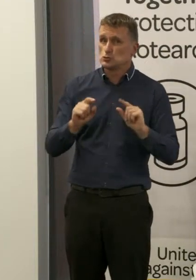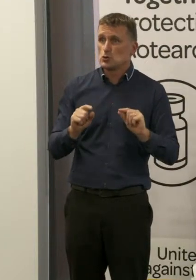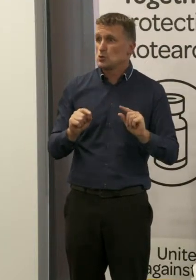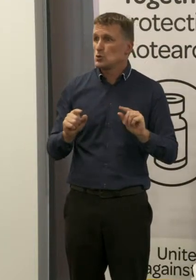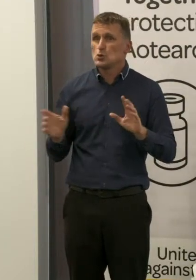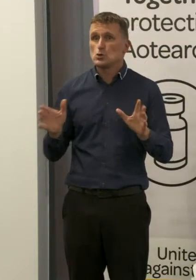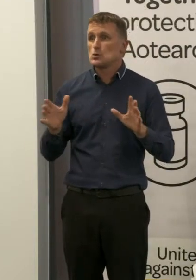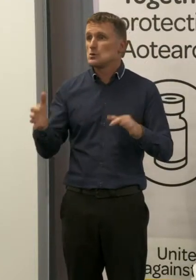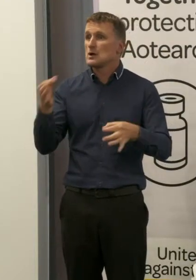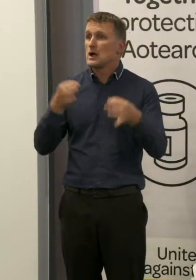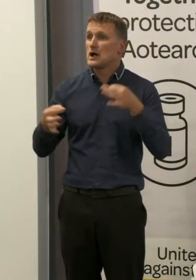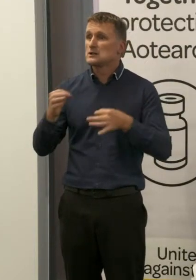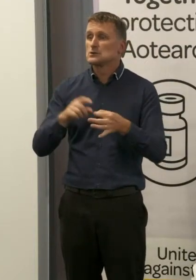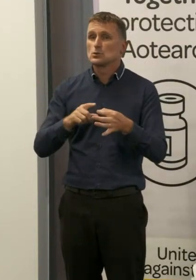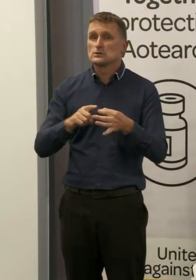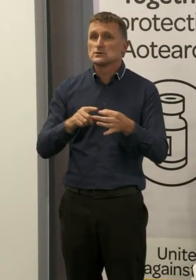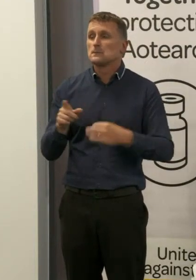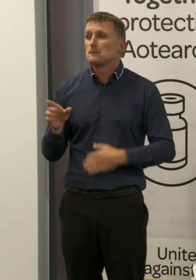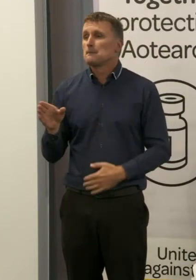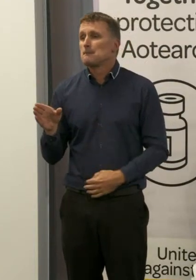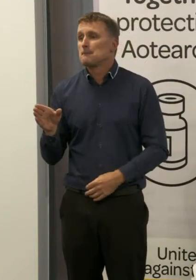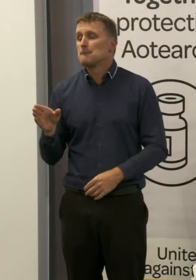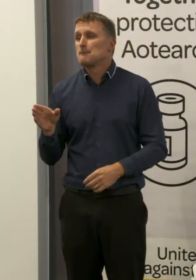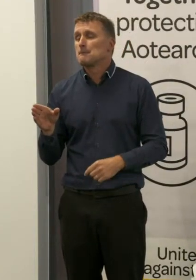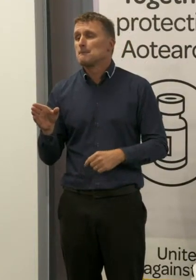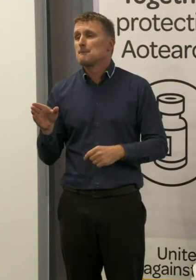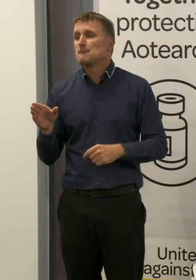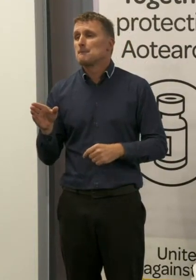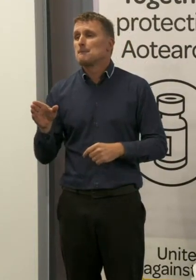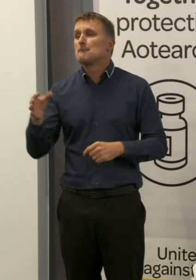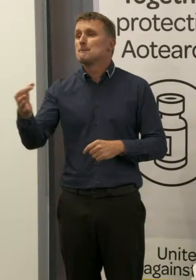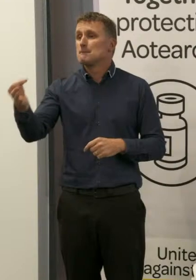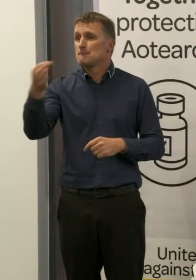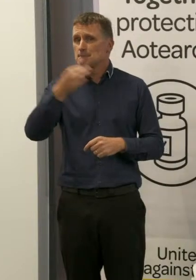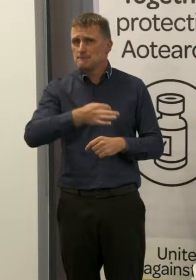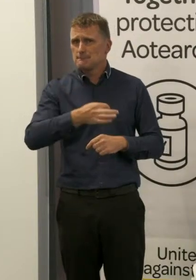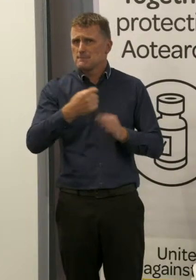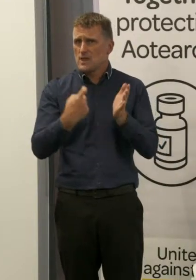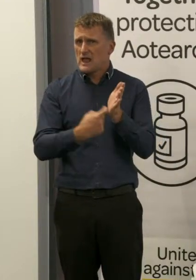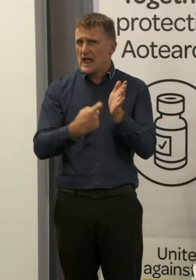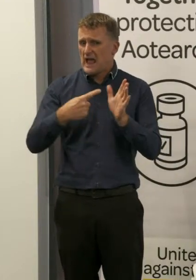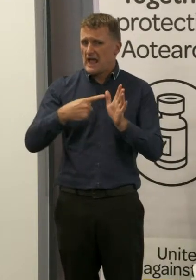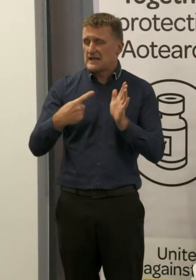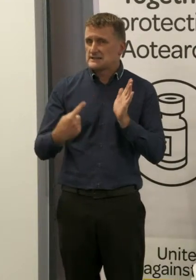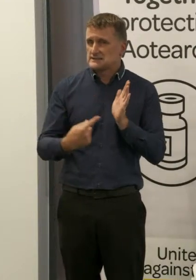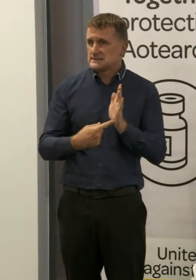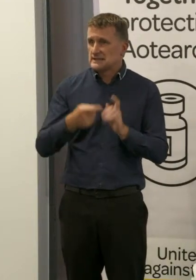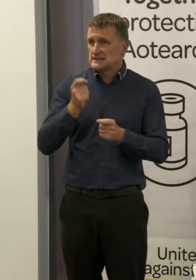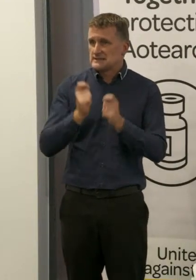I'll just. I'll come. On the RAT testing, will that